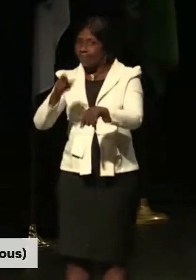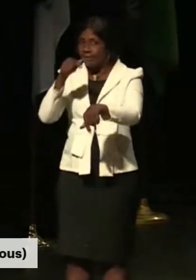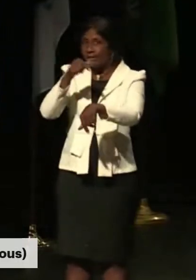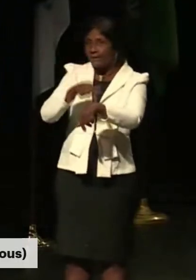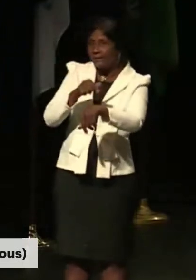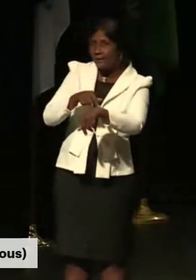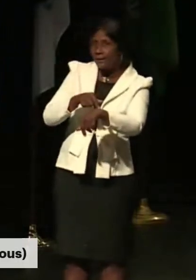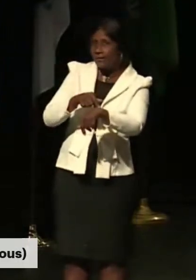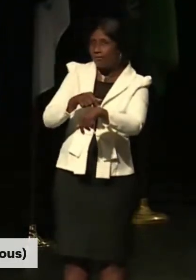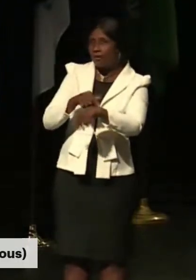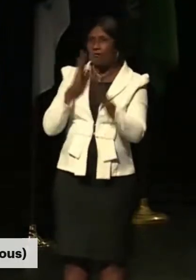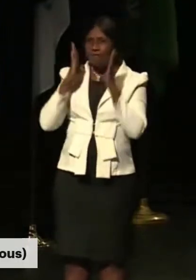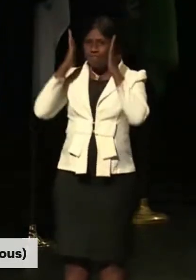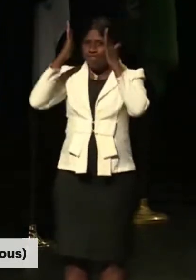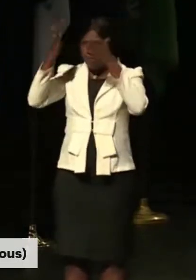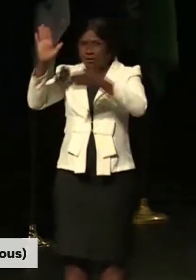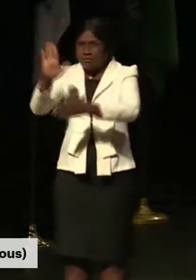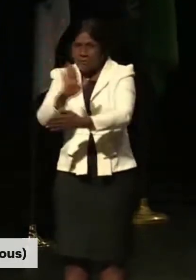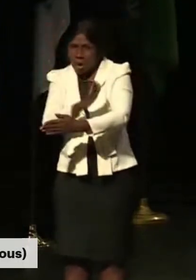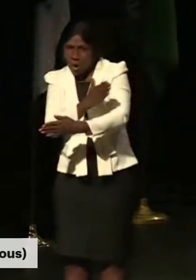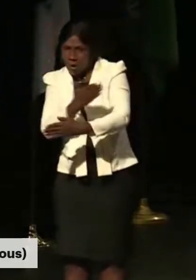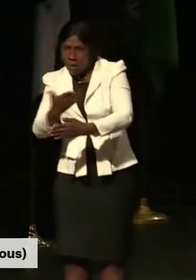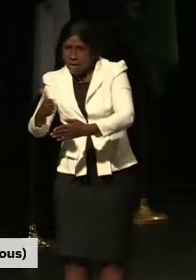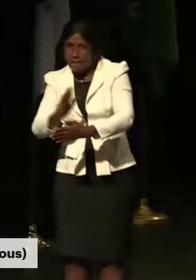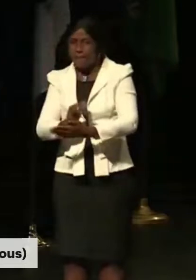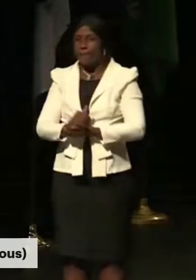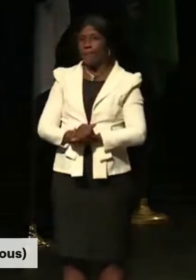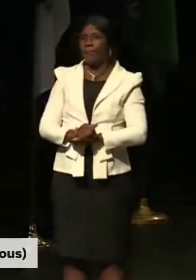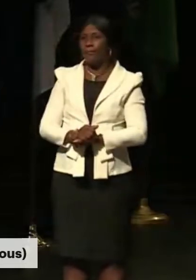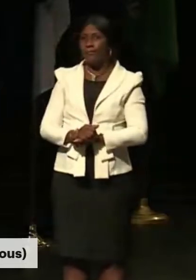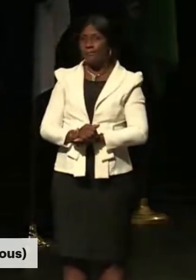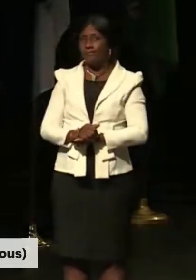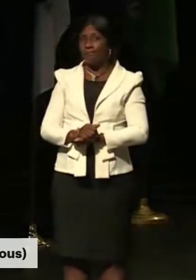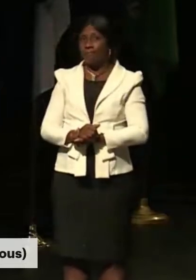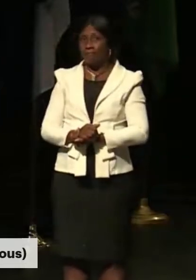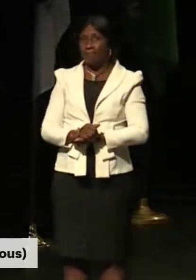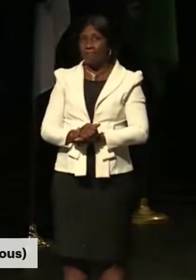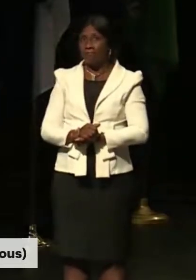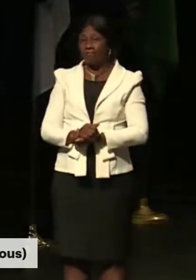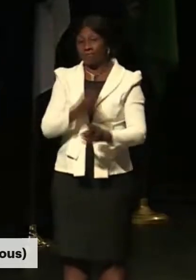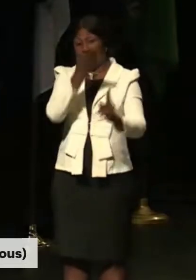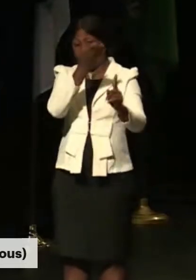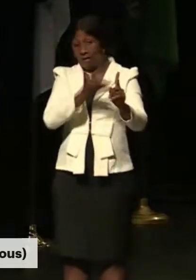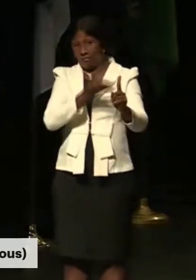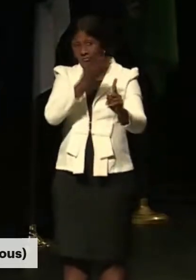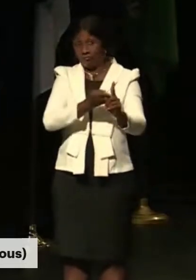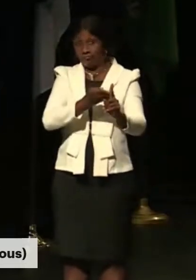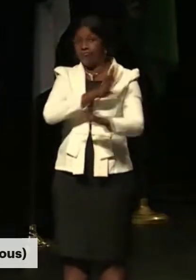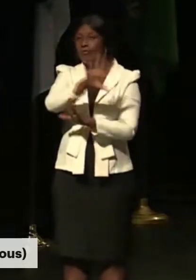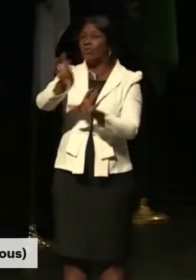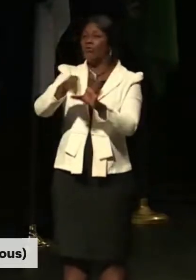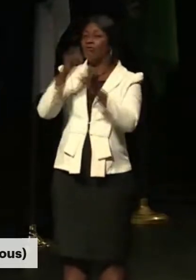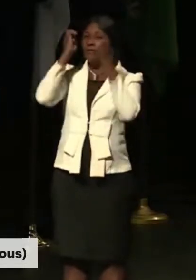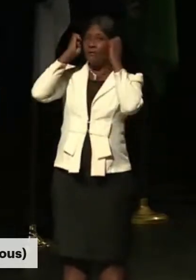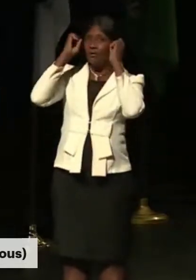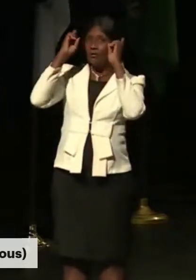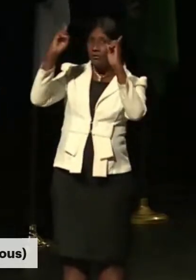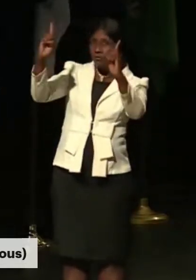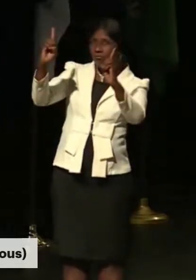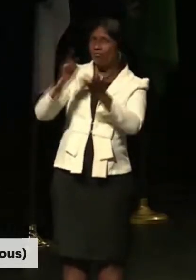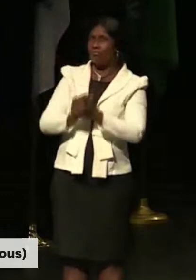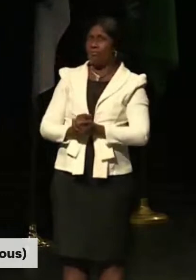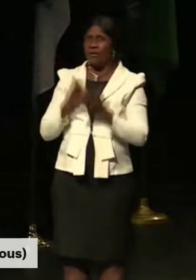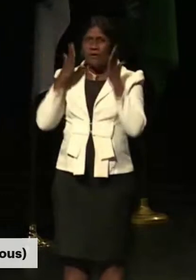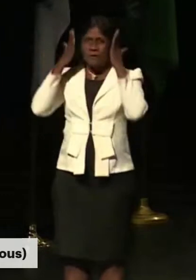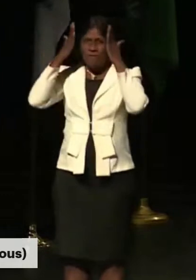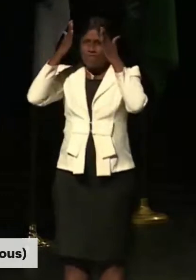from the Royal School of Music. As a regional coordinator in the Ministry of Education, Mr. Wheat played an instrumental